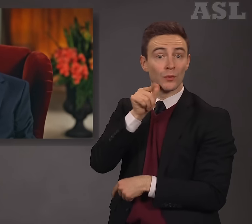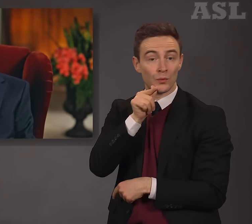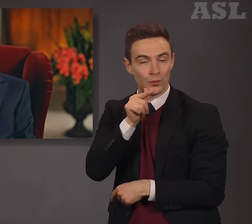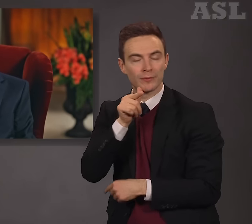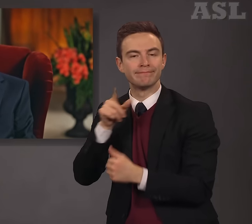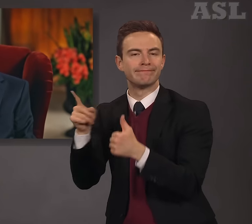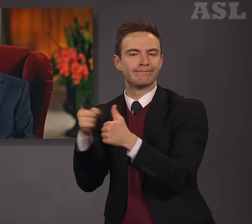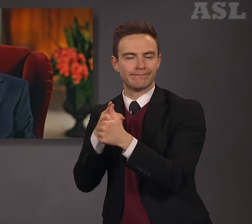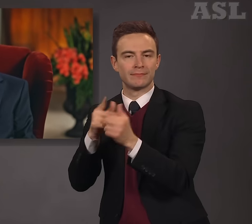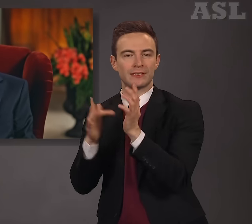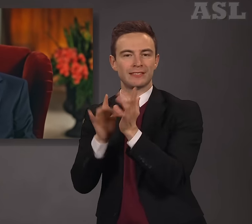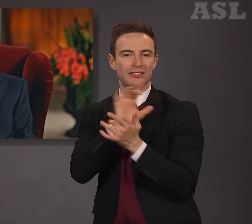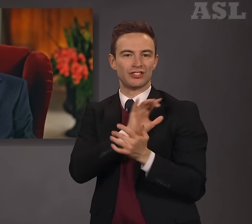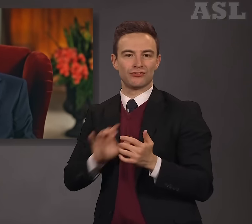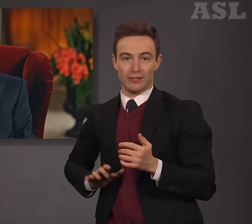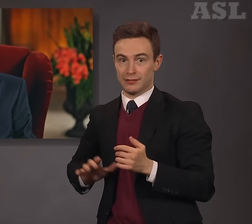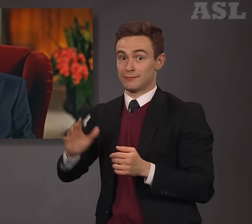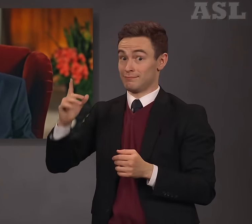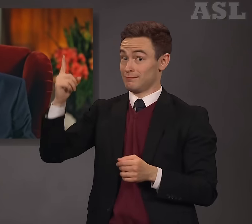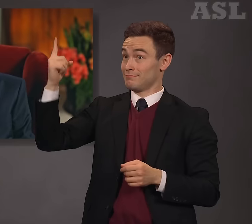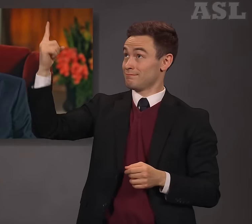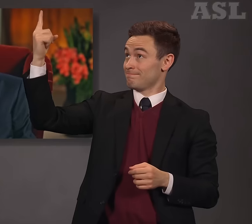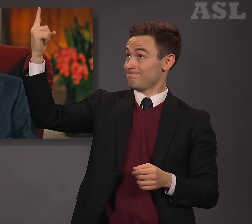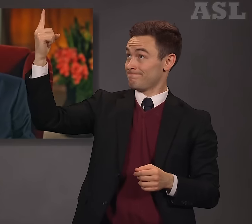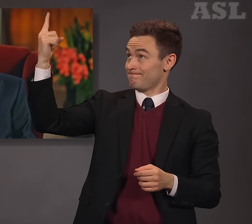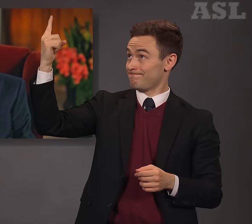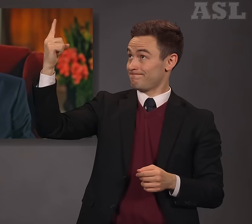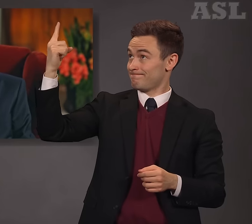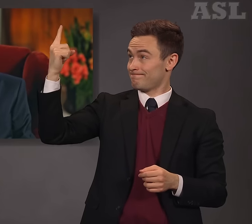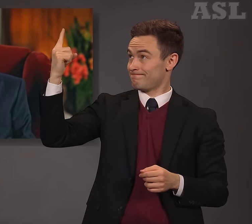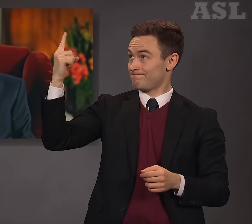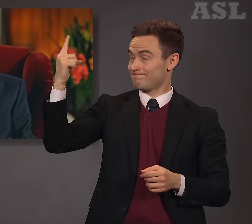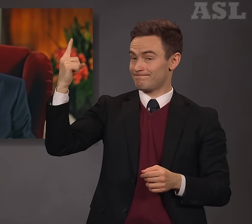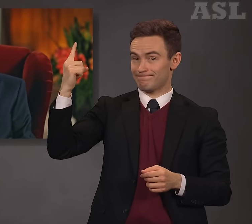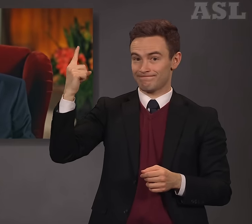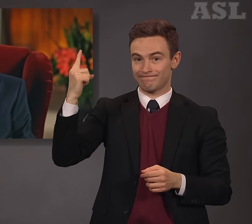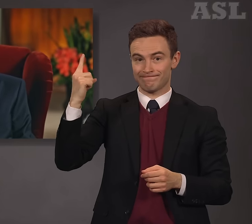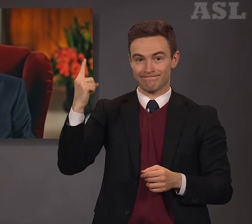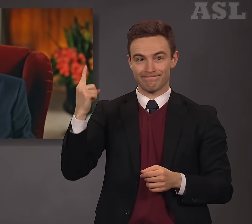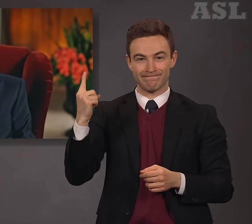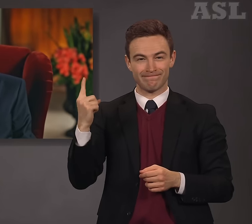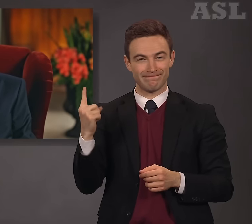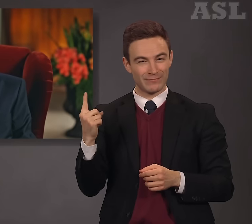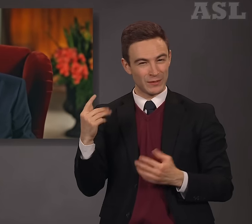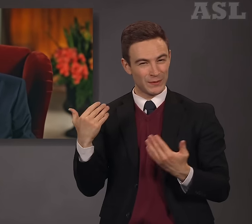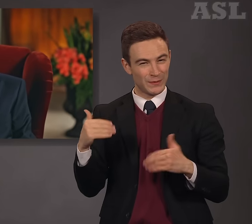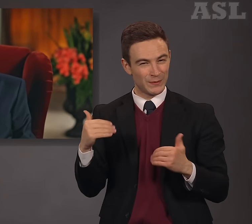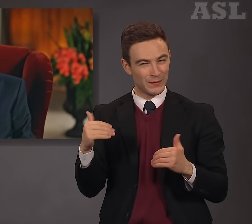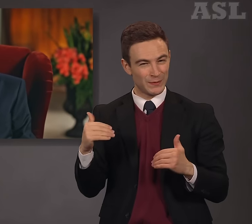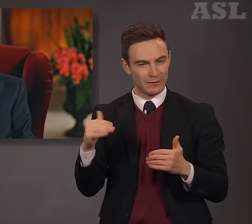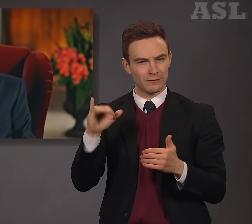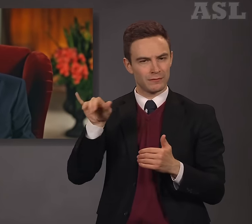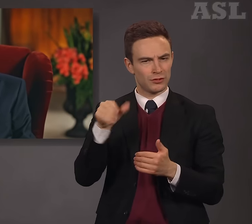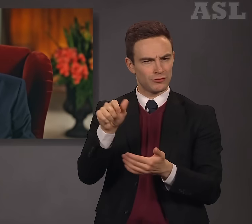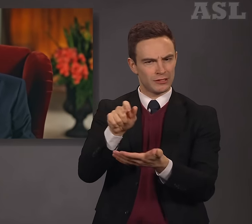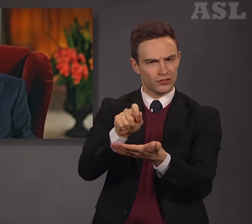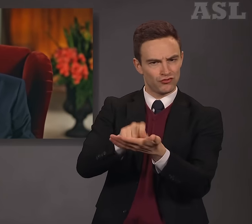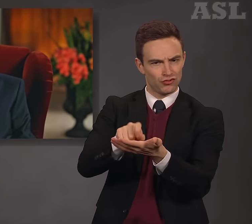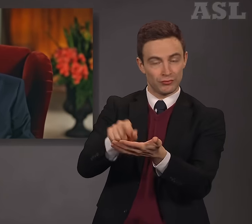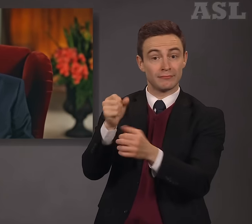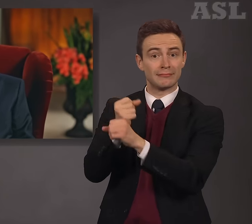First, the Lord Jesus Christ appeared. The prophet